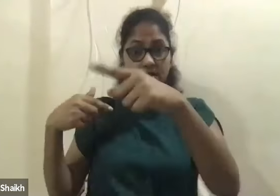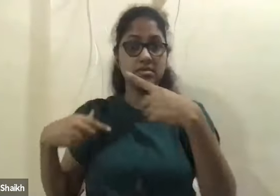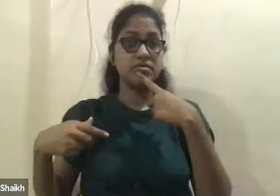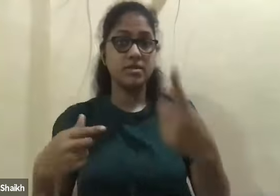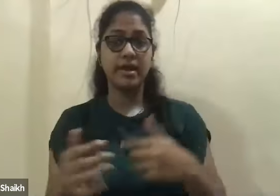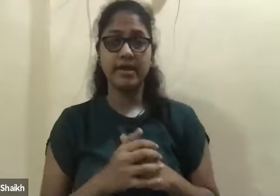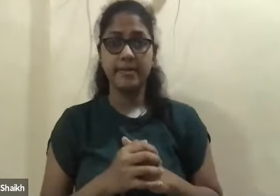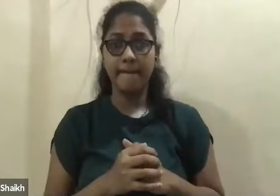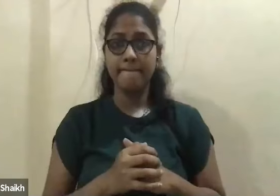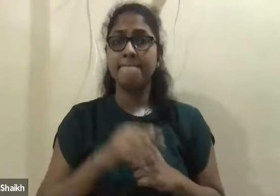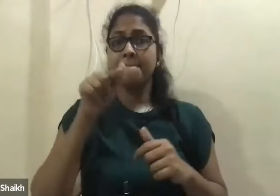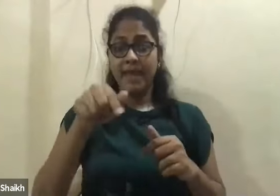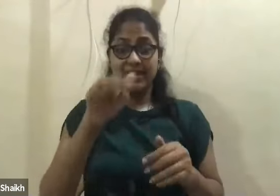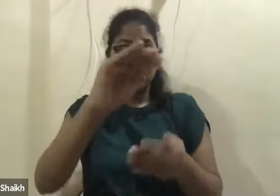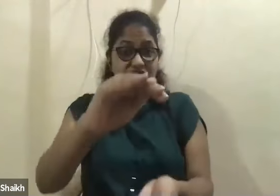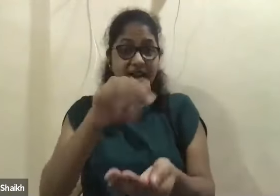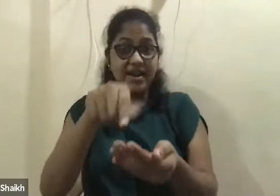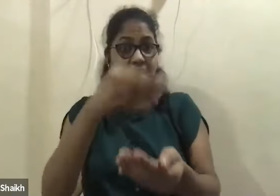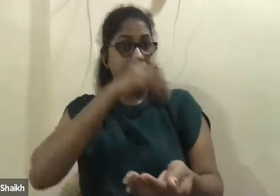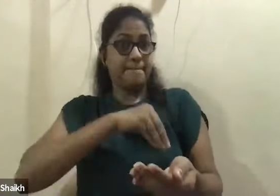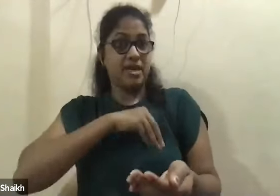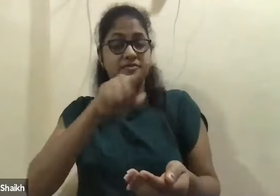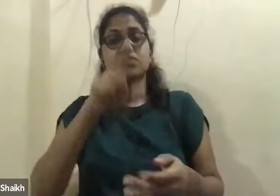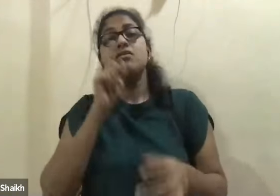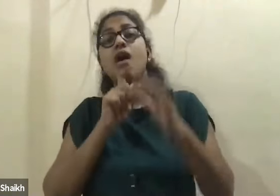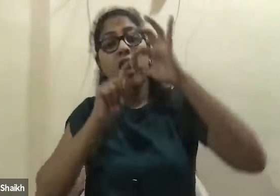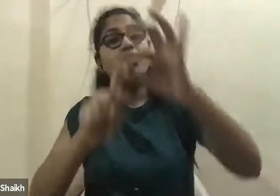the beneficiary should be asked